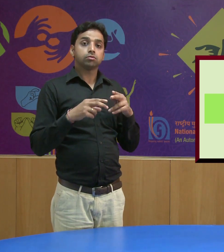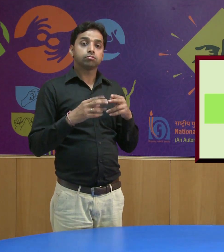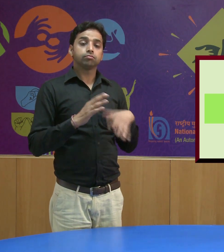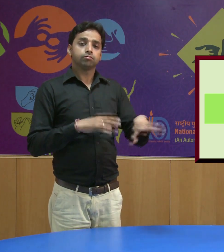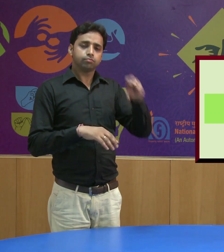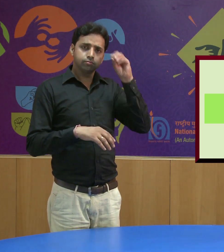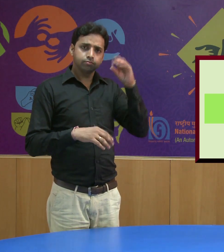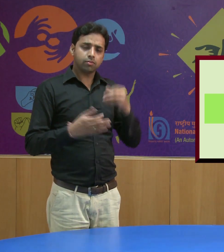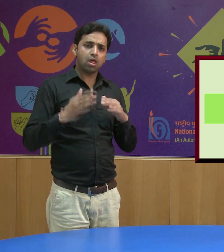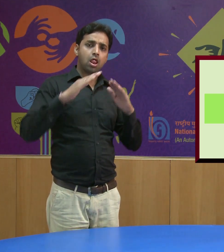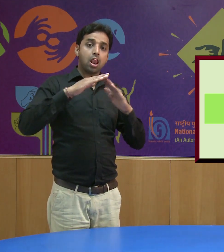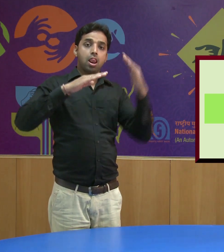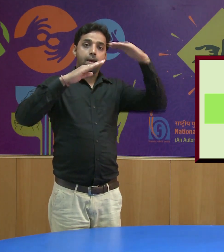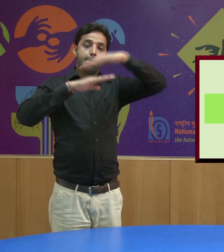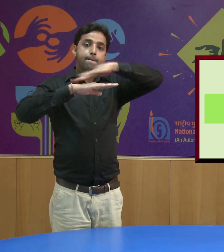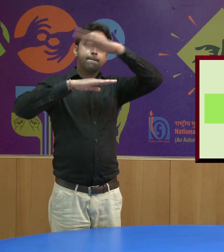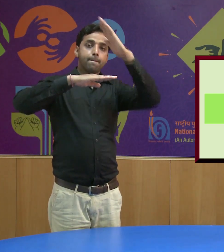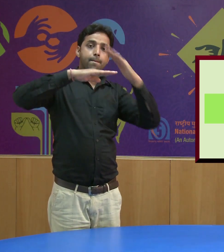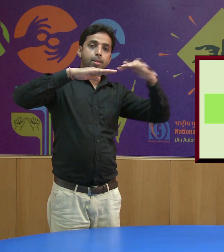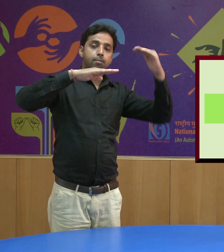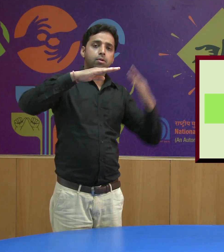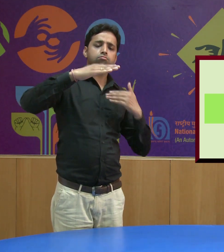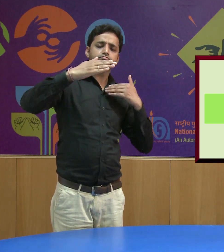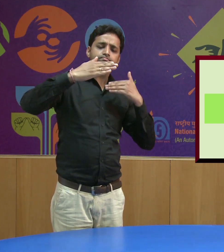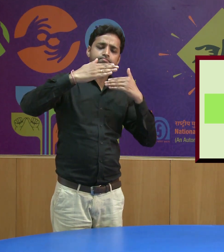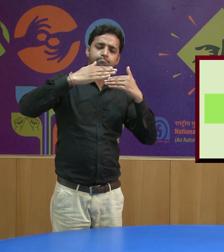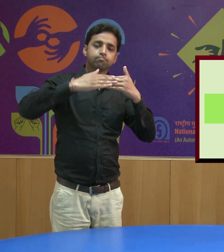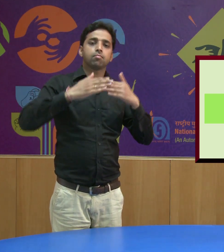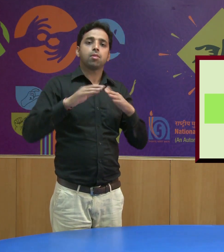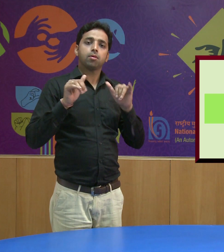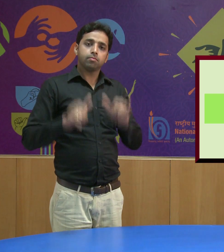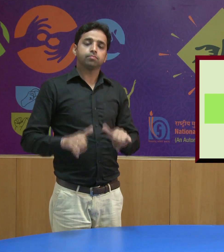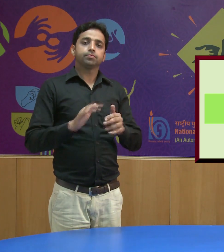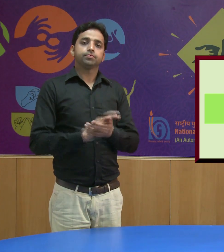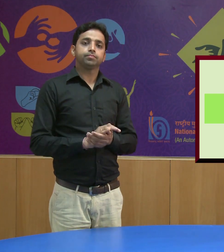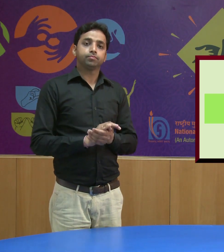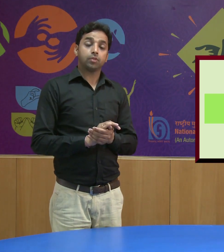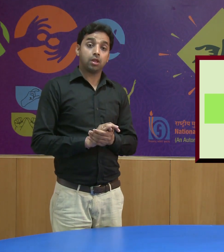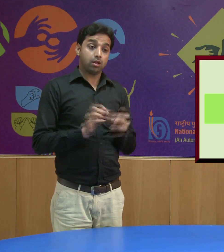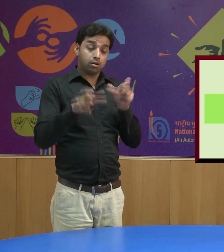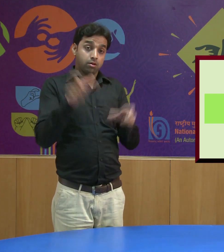mountains. The people of Tibet follow Buddhist